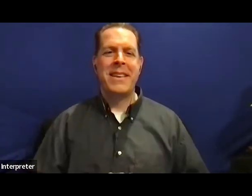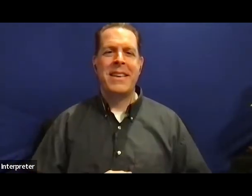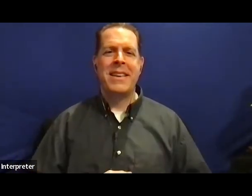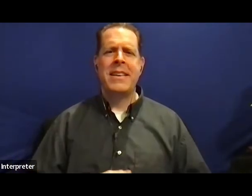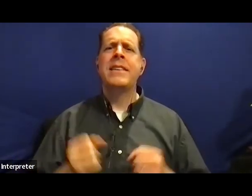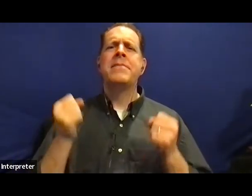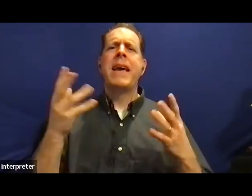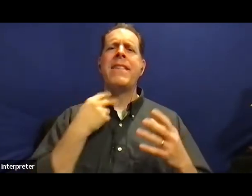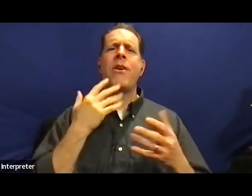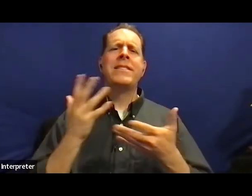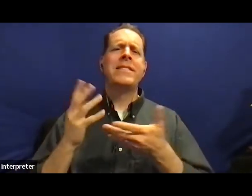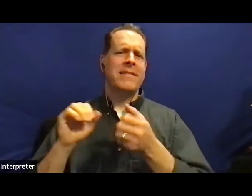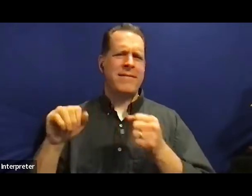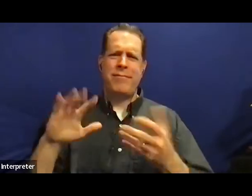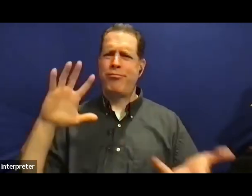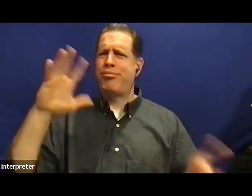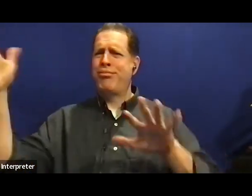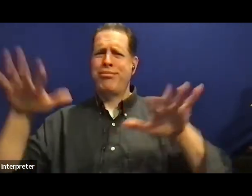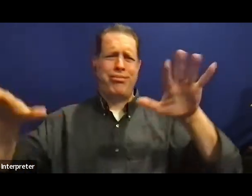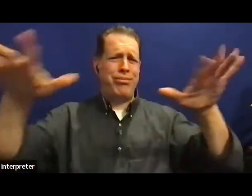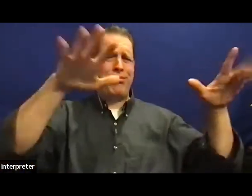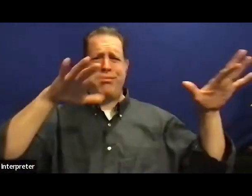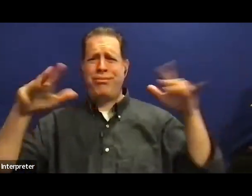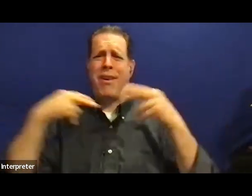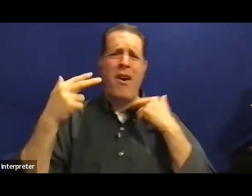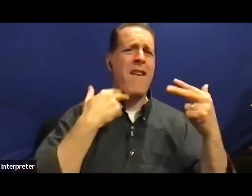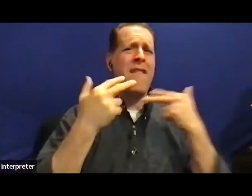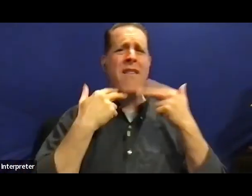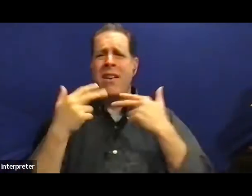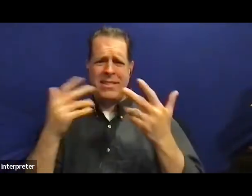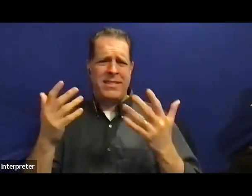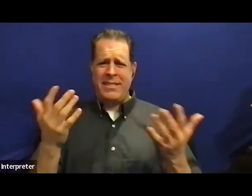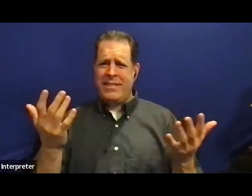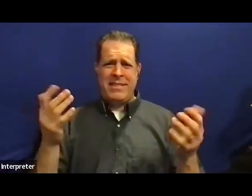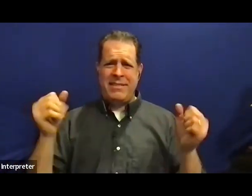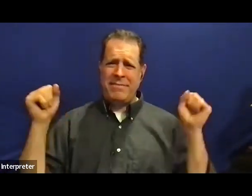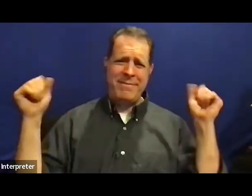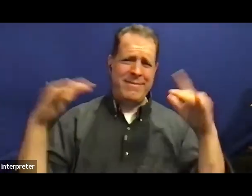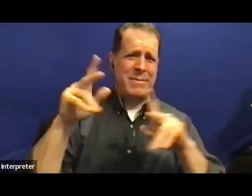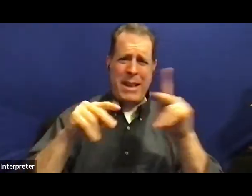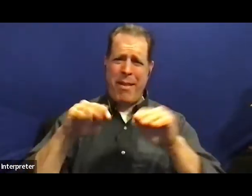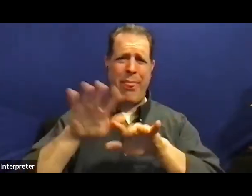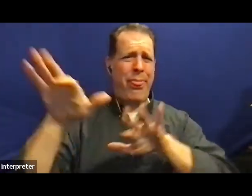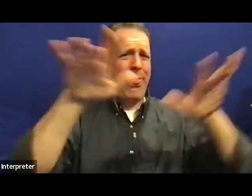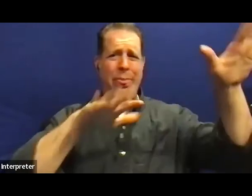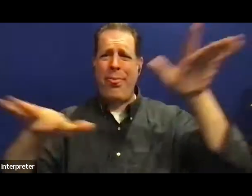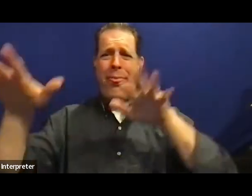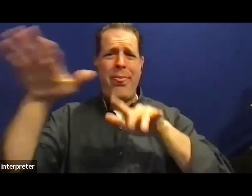Many voices can be chaos, a cacophony of a non-collective collection.